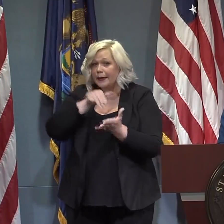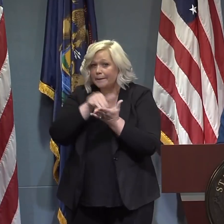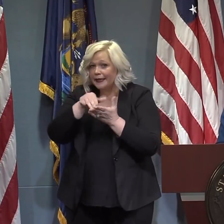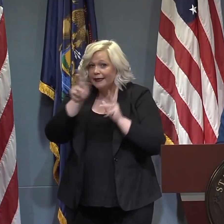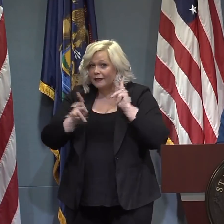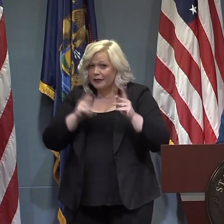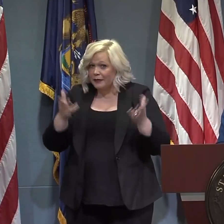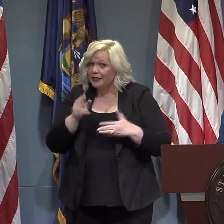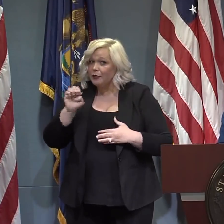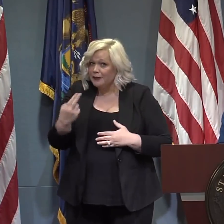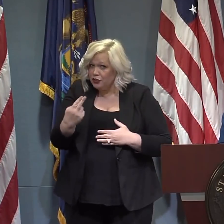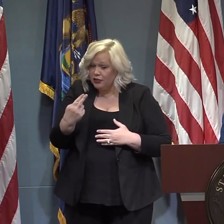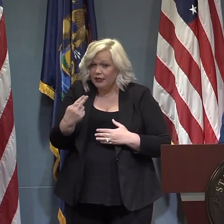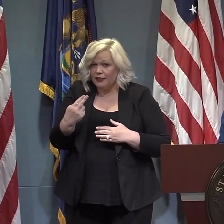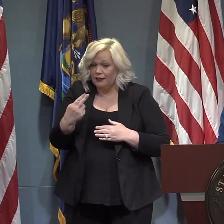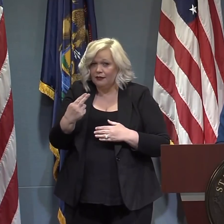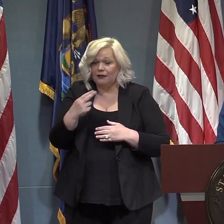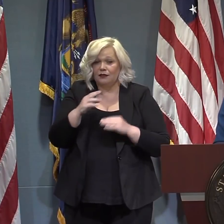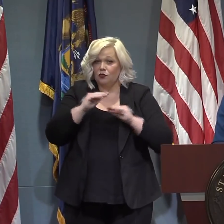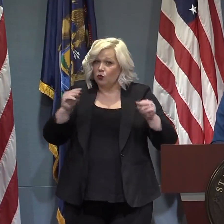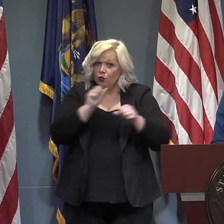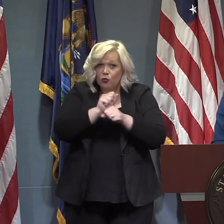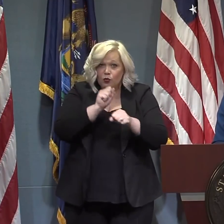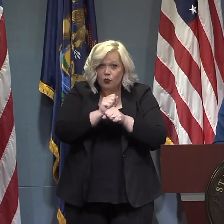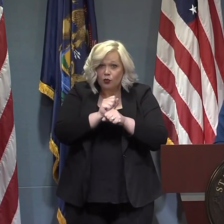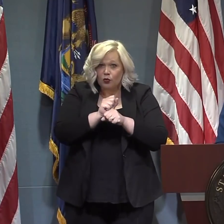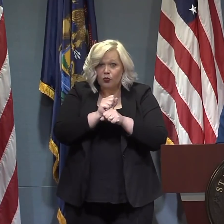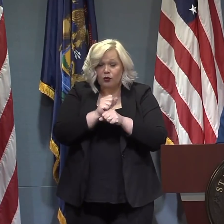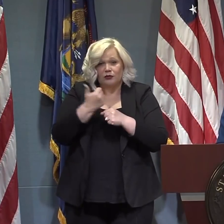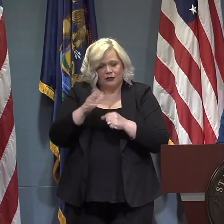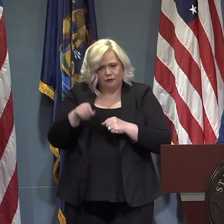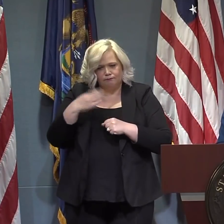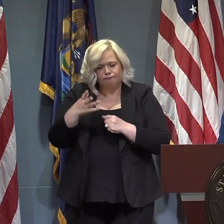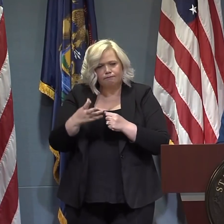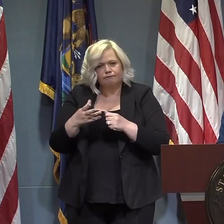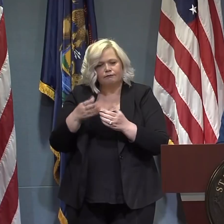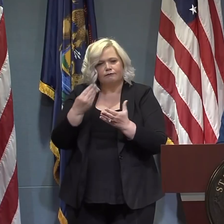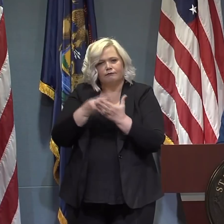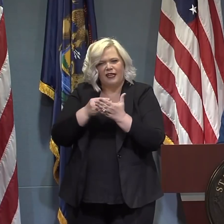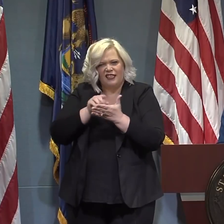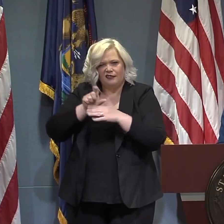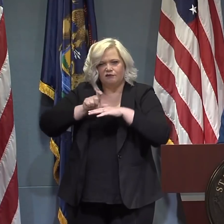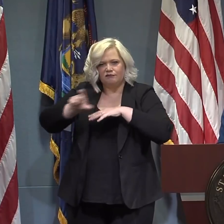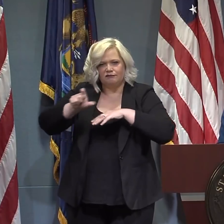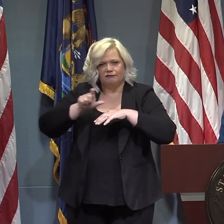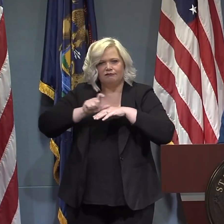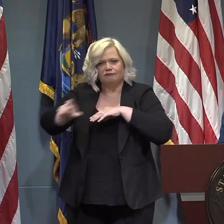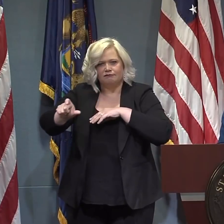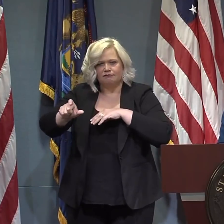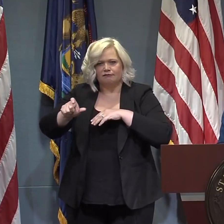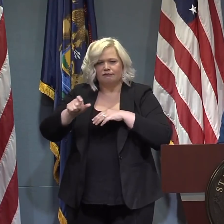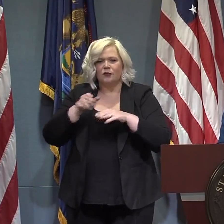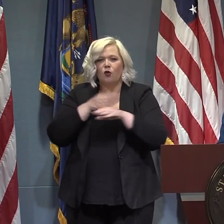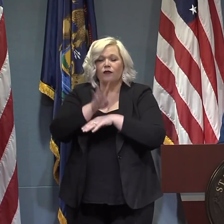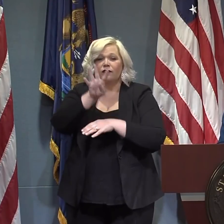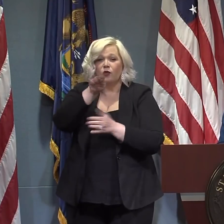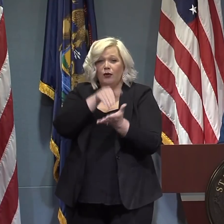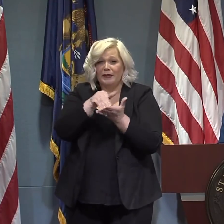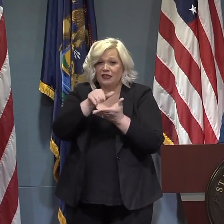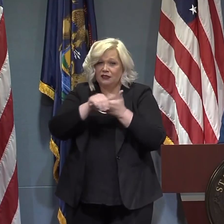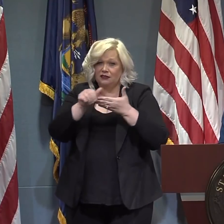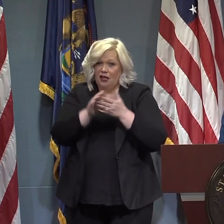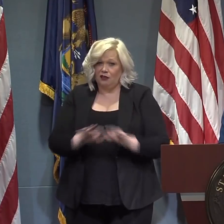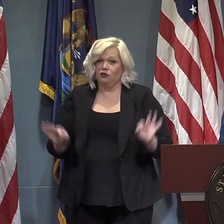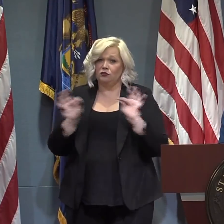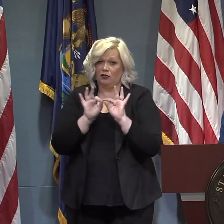Michiganders, unemployed Michigan workers, with more than $4 billion of benefits. We are